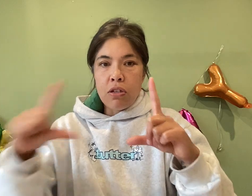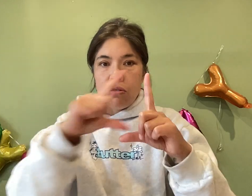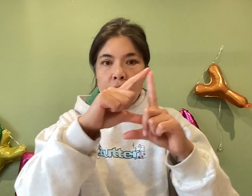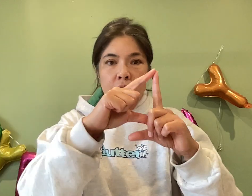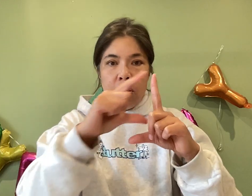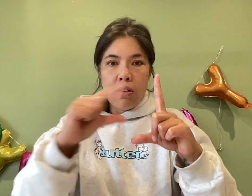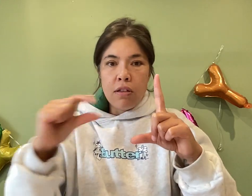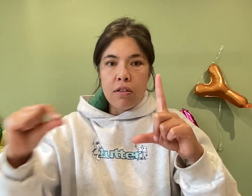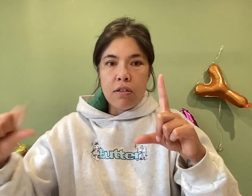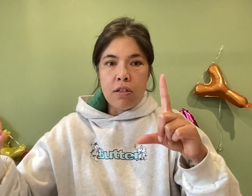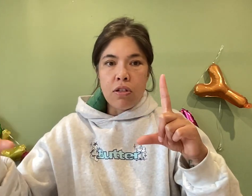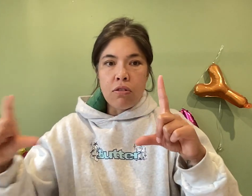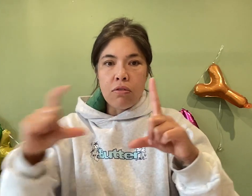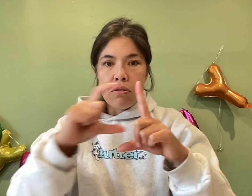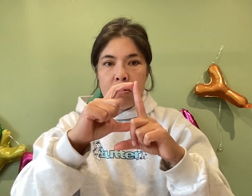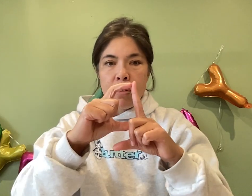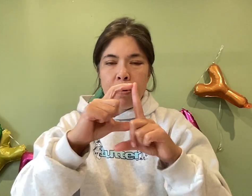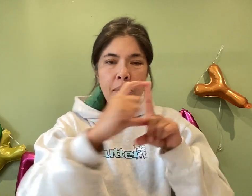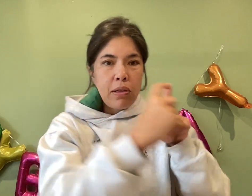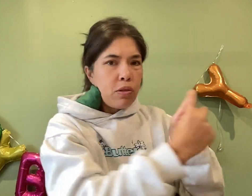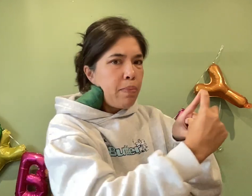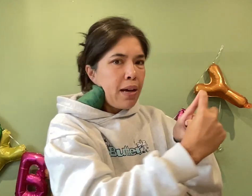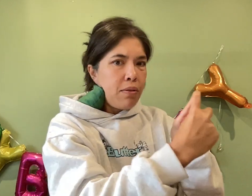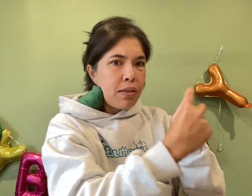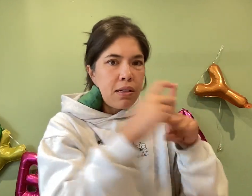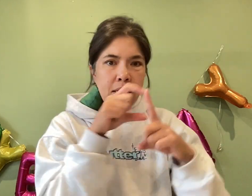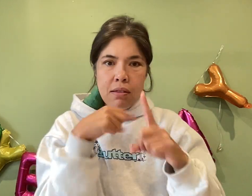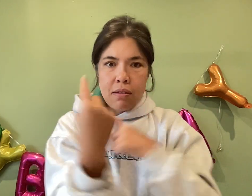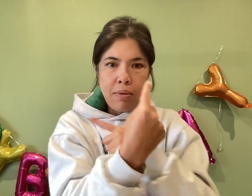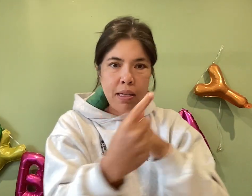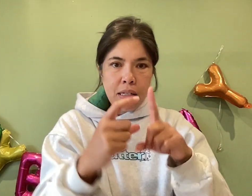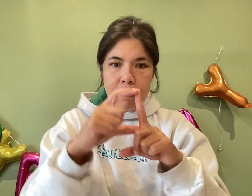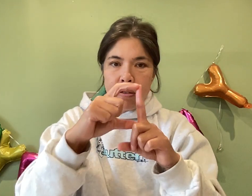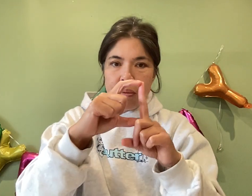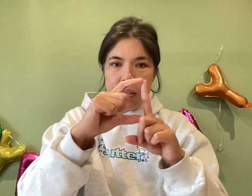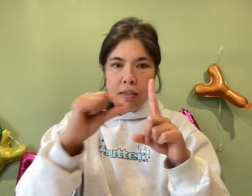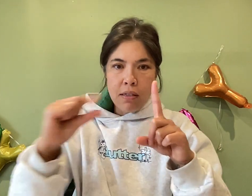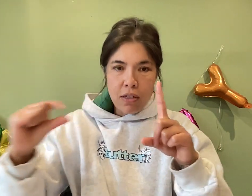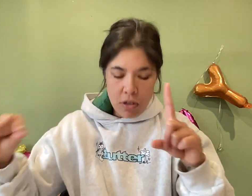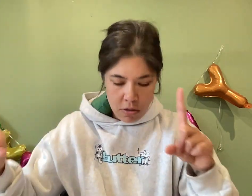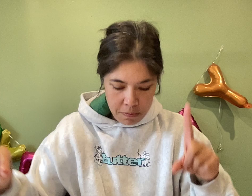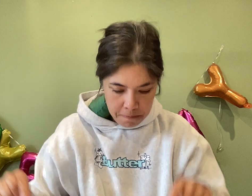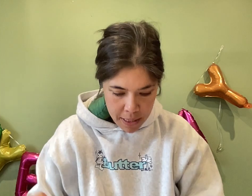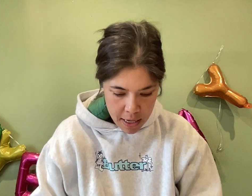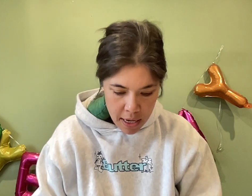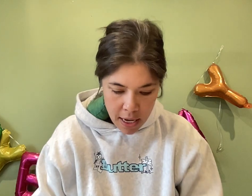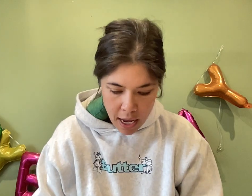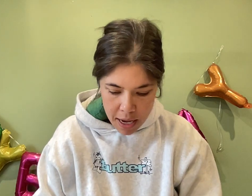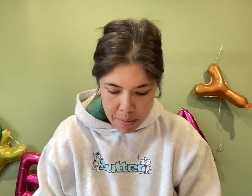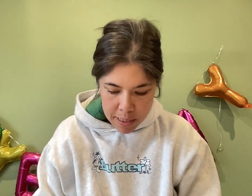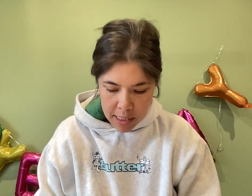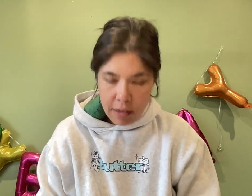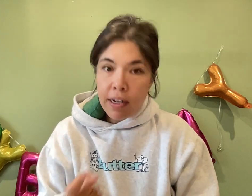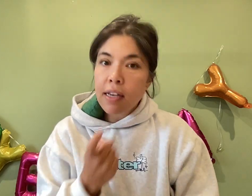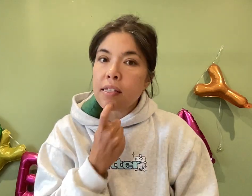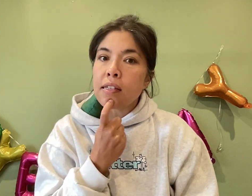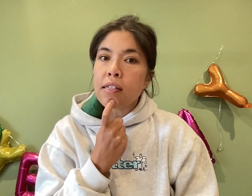digital. That probably looks backwards because the way this films. Digital. Serious is if